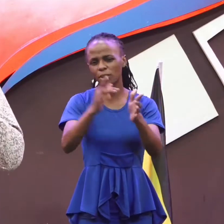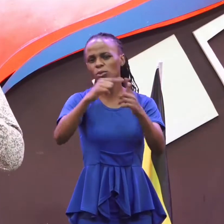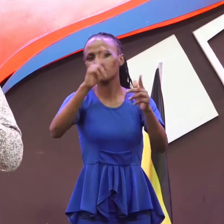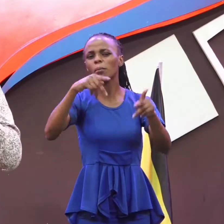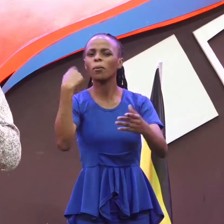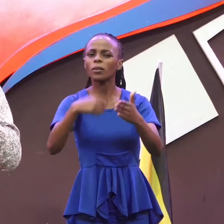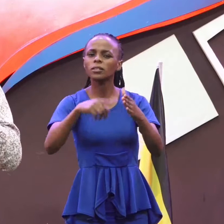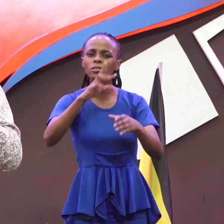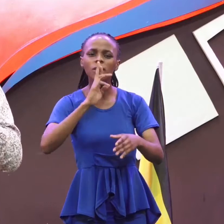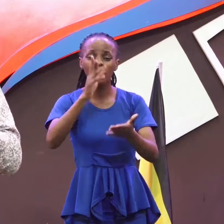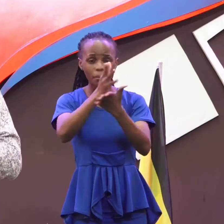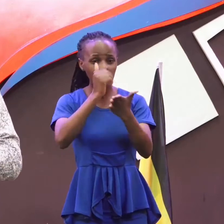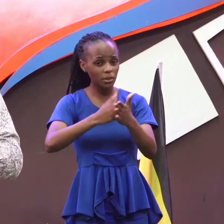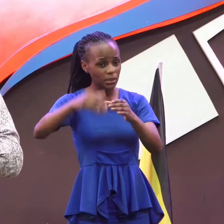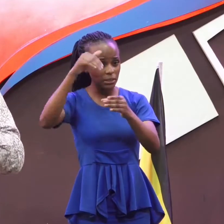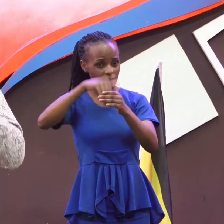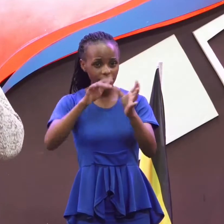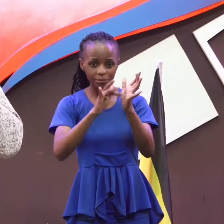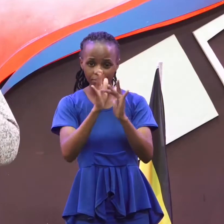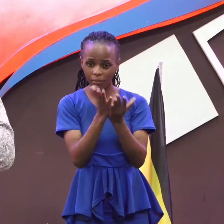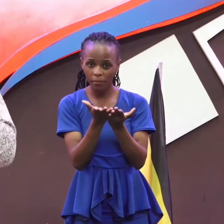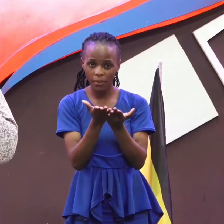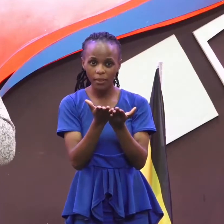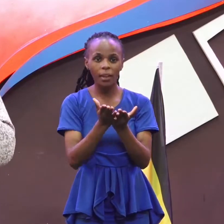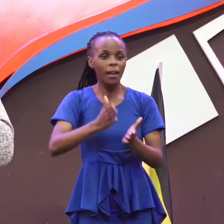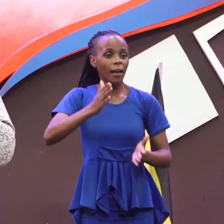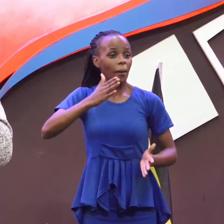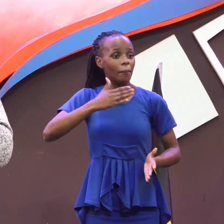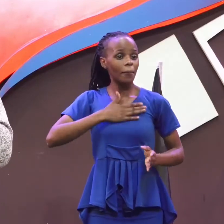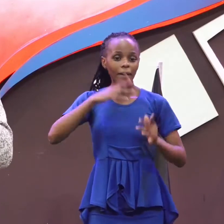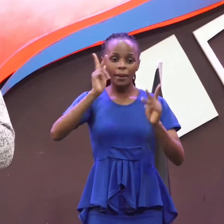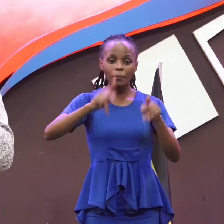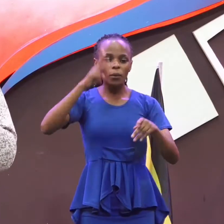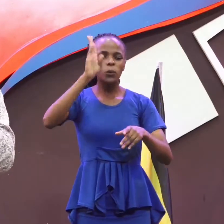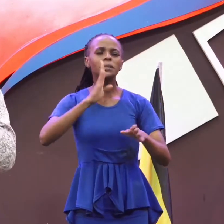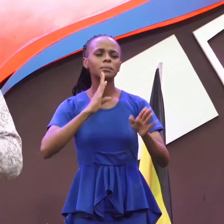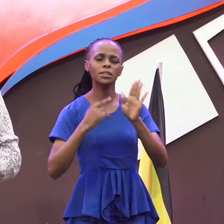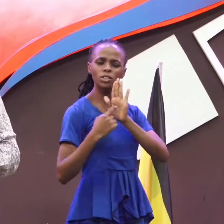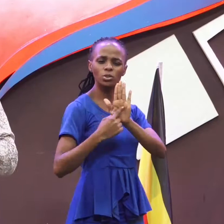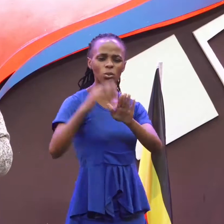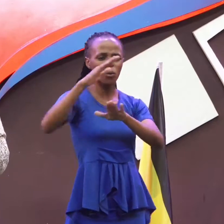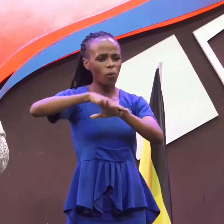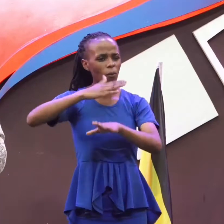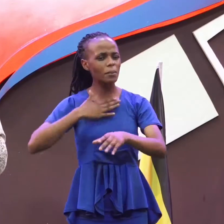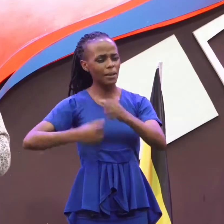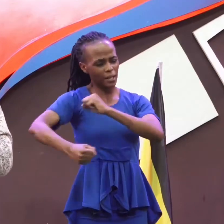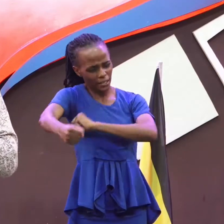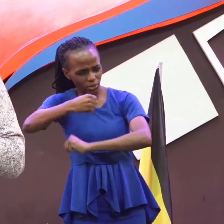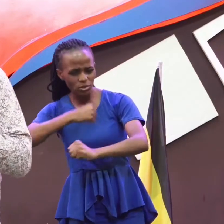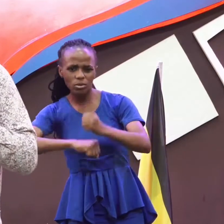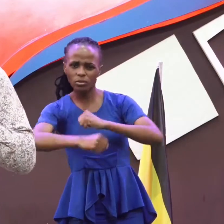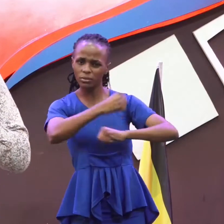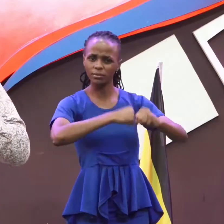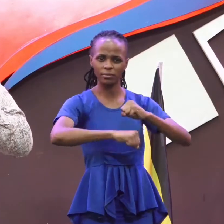who you're not. Because what was written, that you shall see my people by their